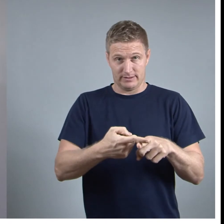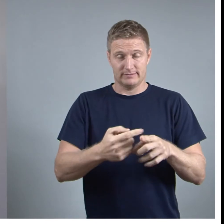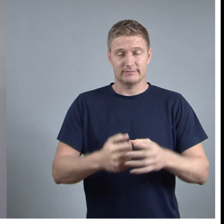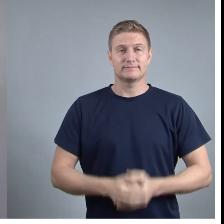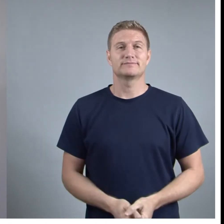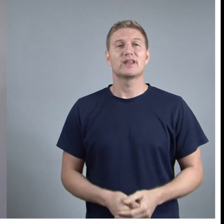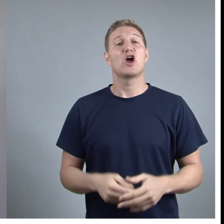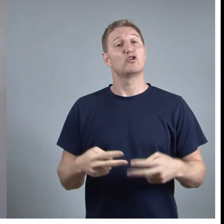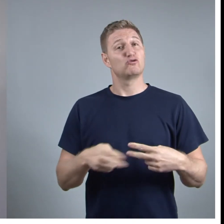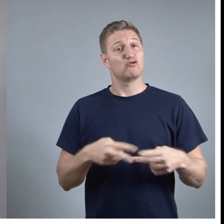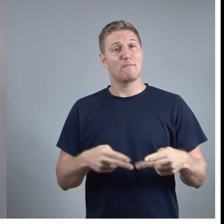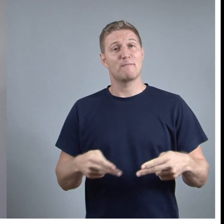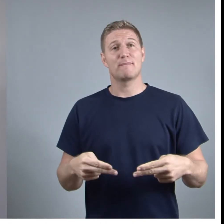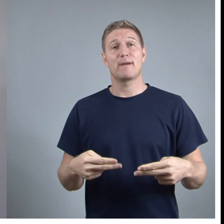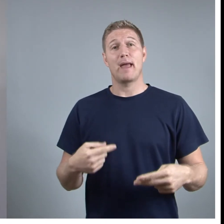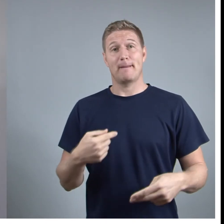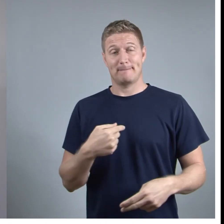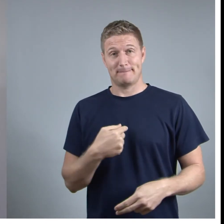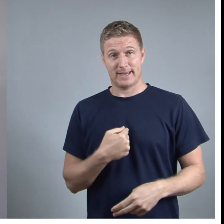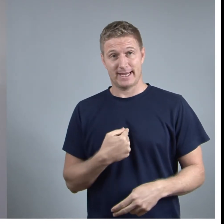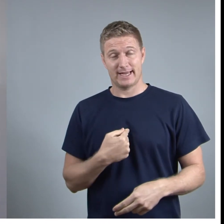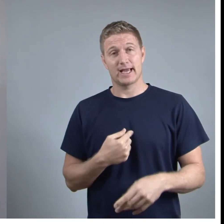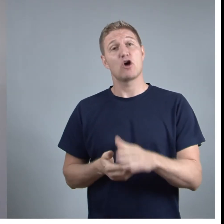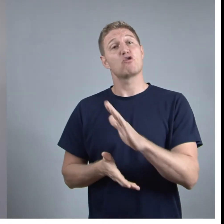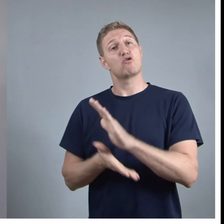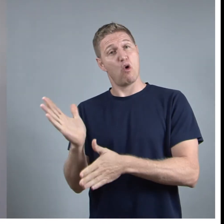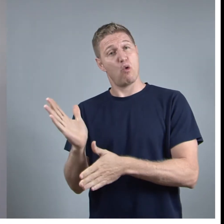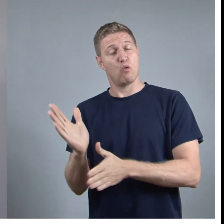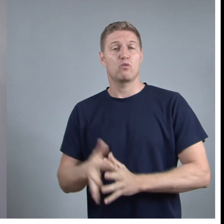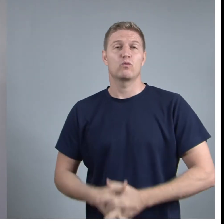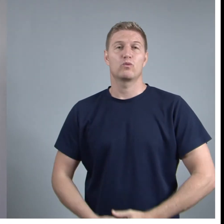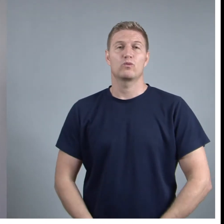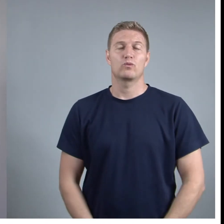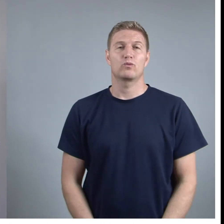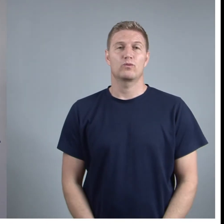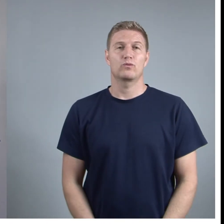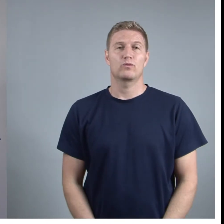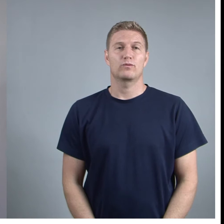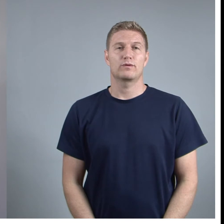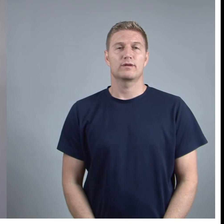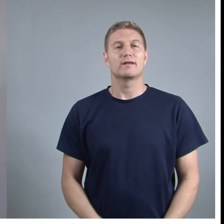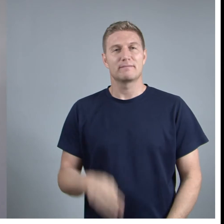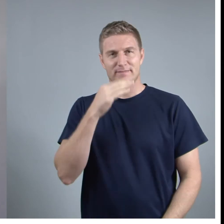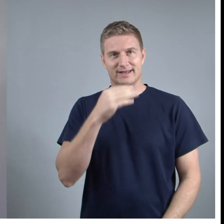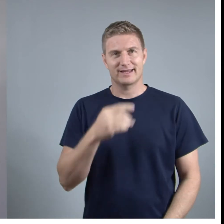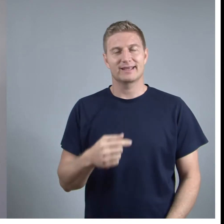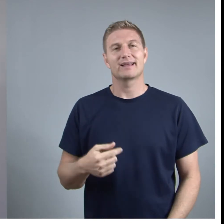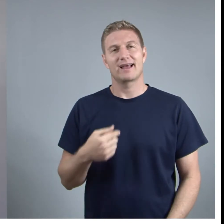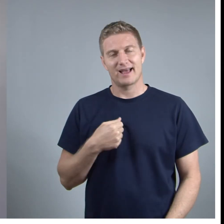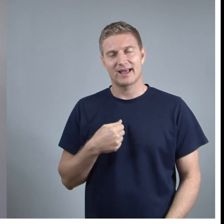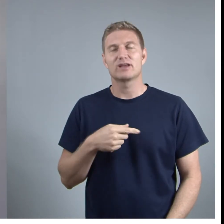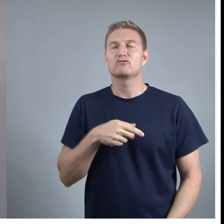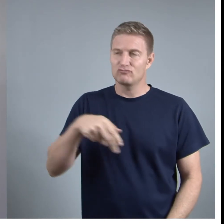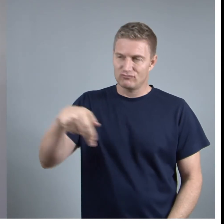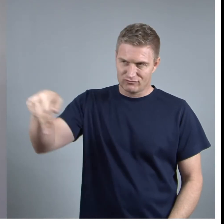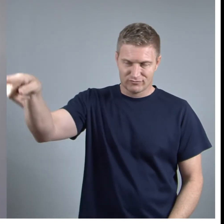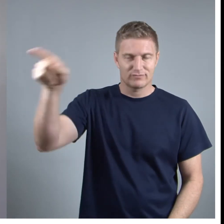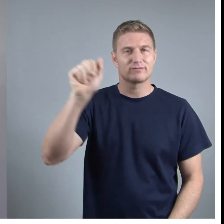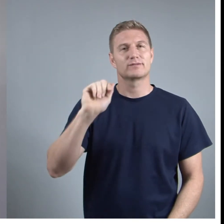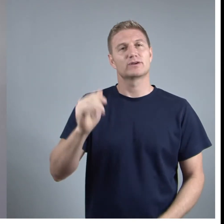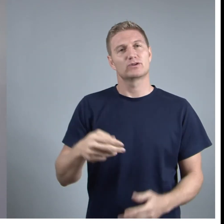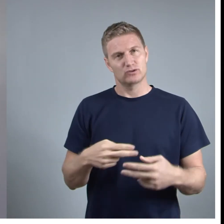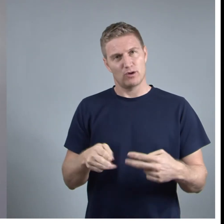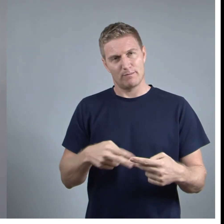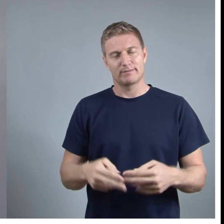this means I'm going to the shop. But if I say, yesterday, shop,